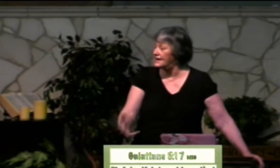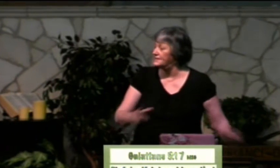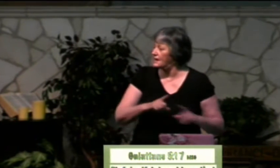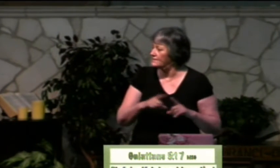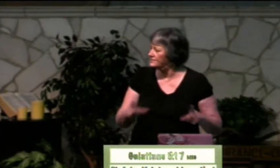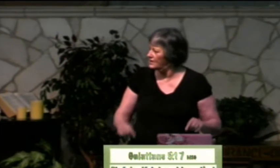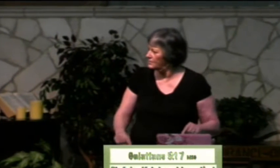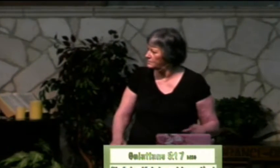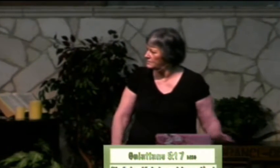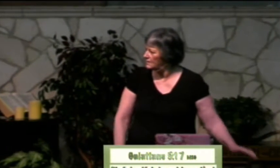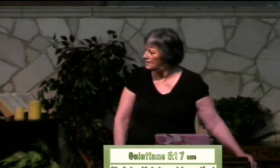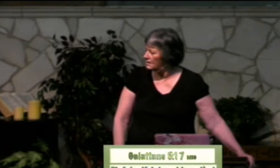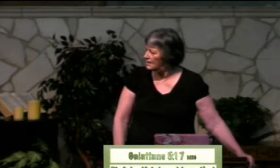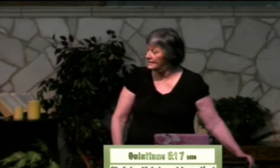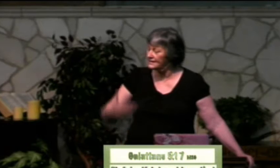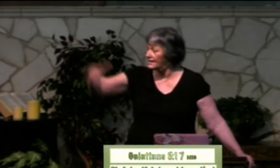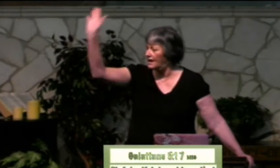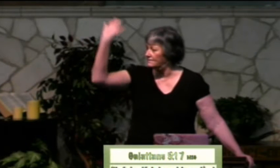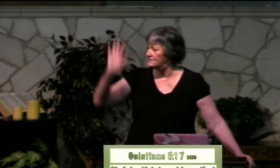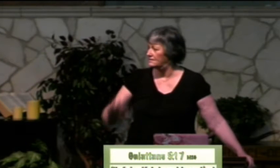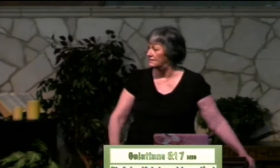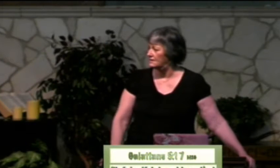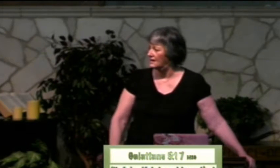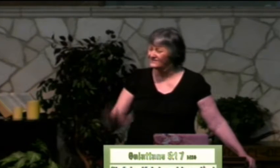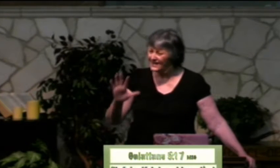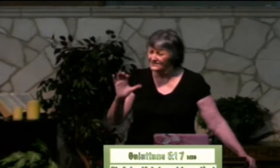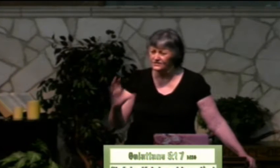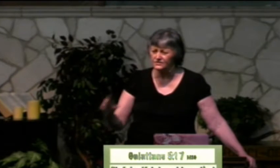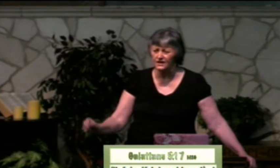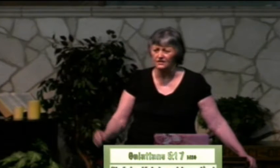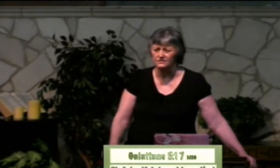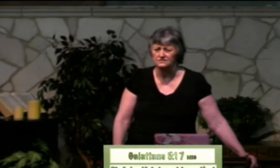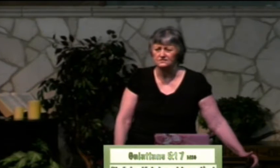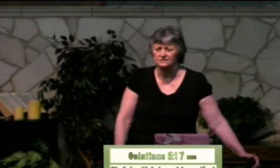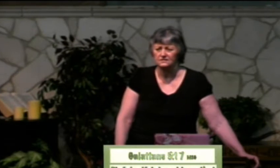an envelope. And he left. $500.